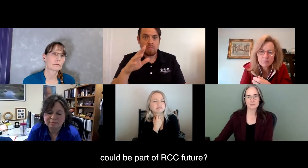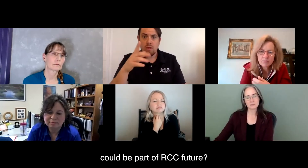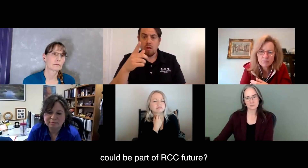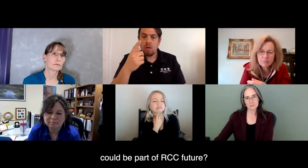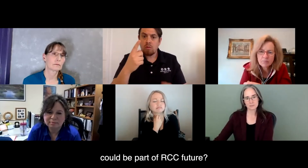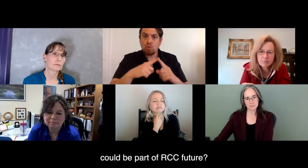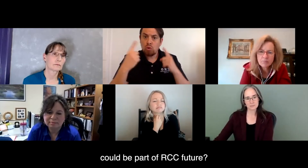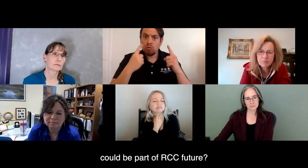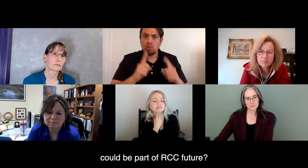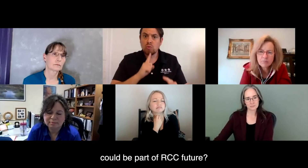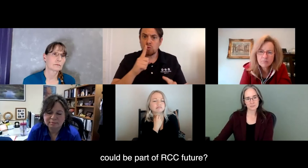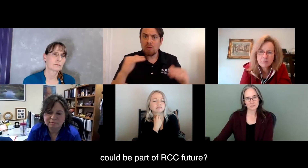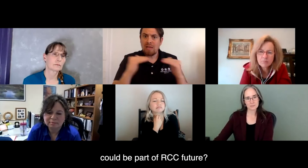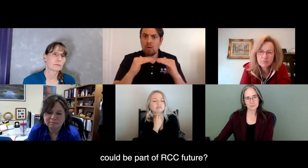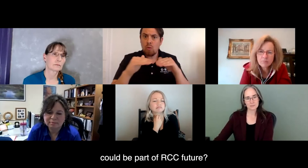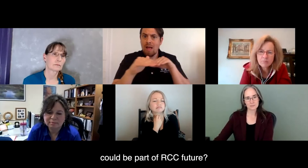part of RCC's future?